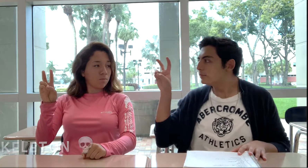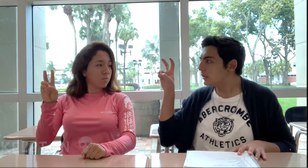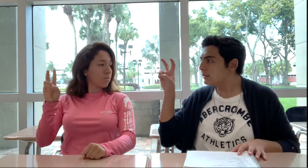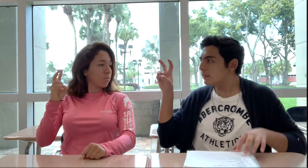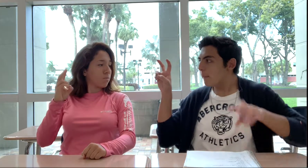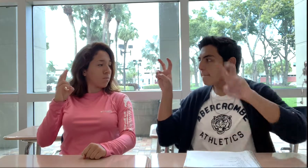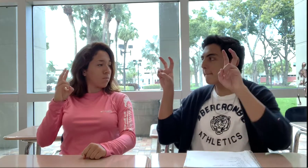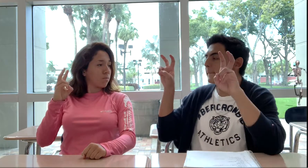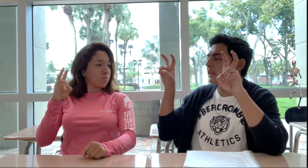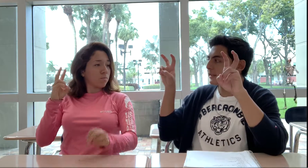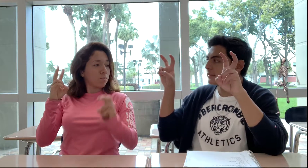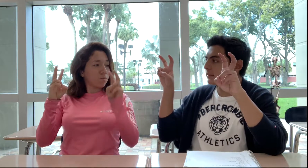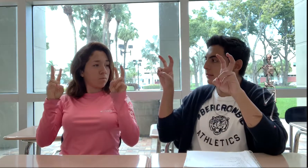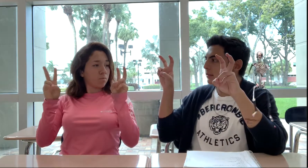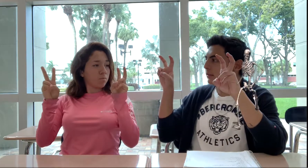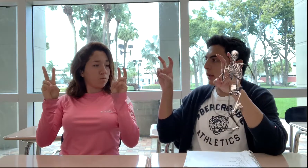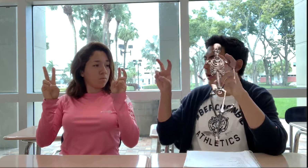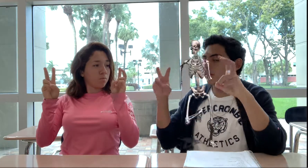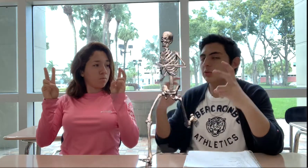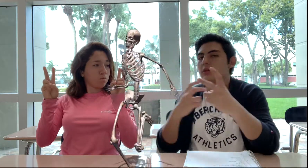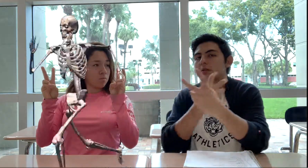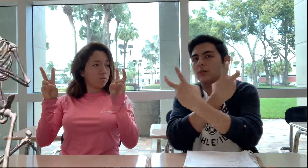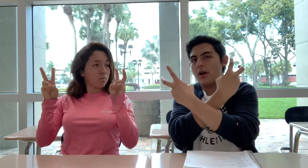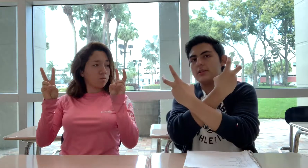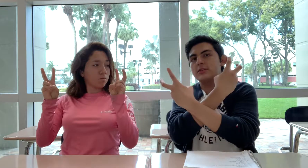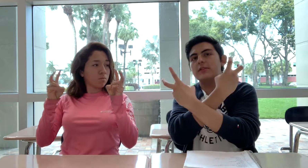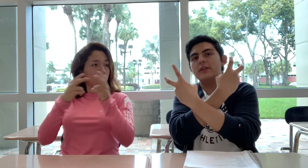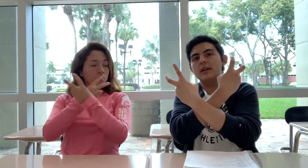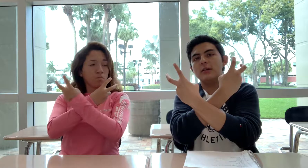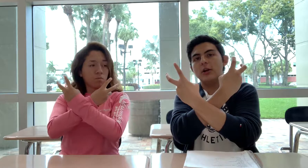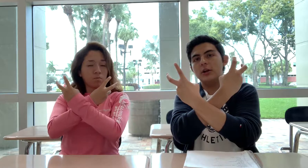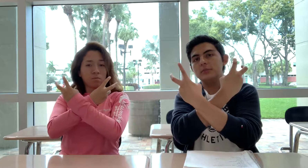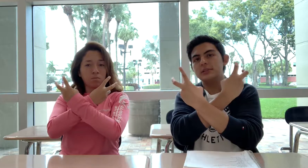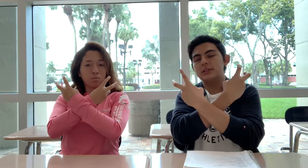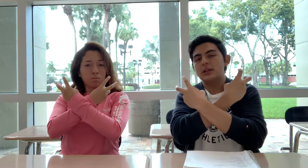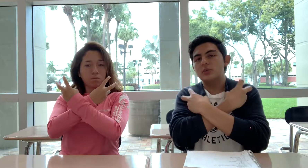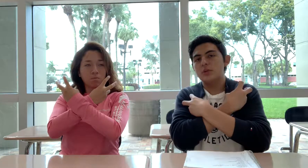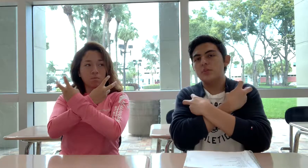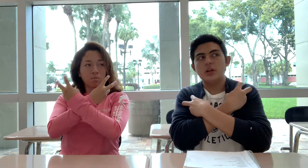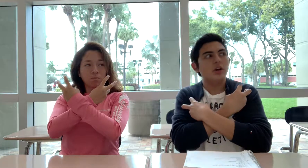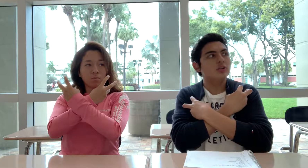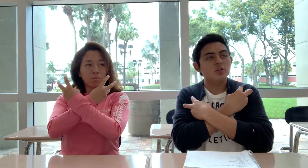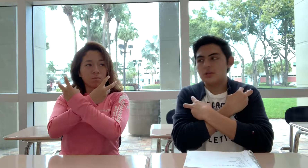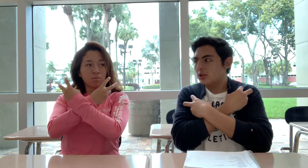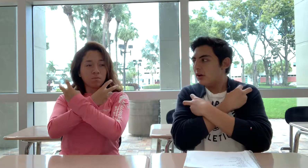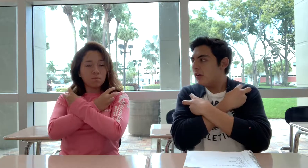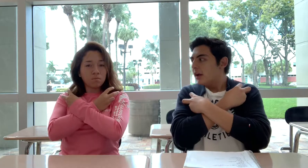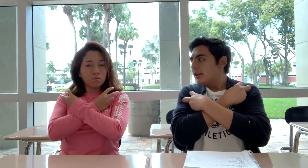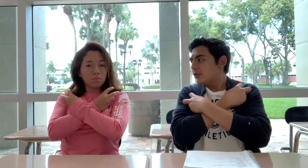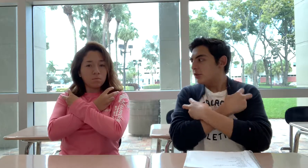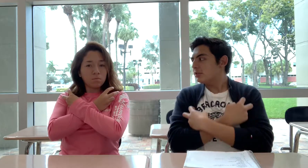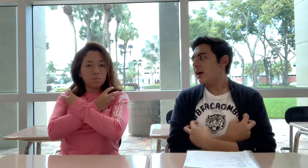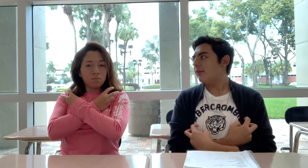This? This. And then you want to cross your arms. And you want to put it on your torso. And you go down.